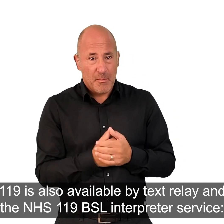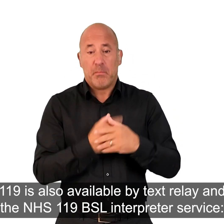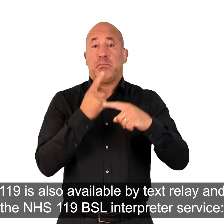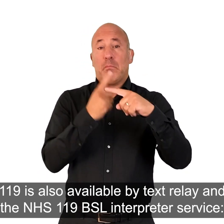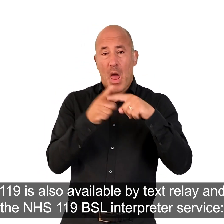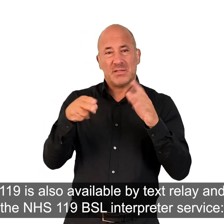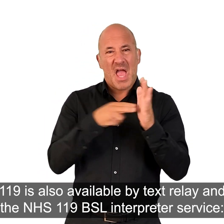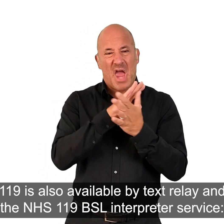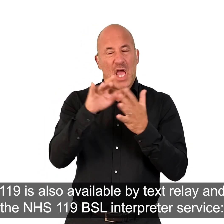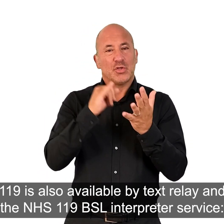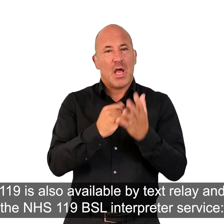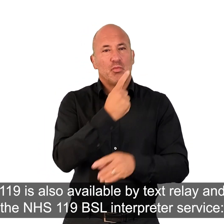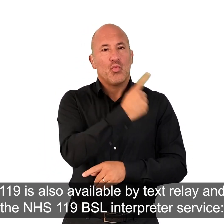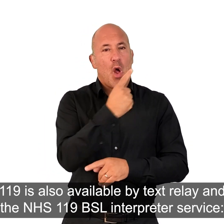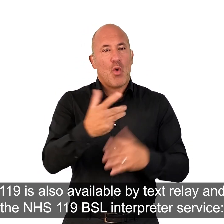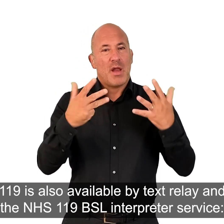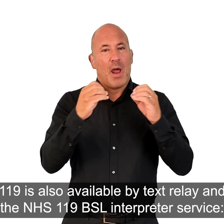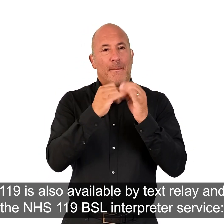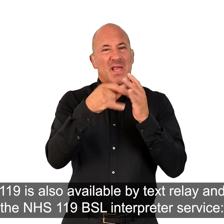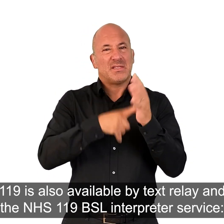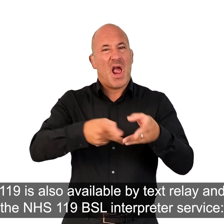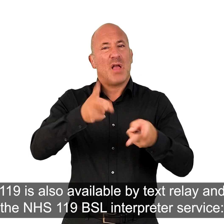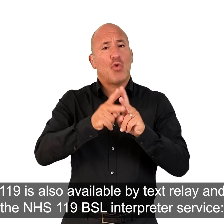and the NHS 119 BSL interpreter service.